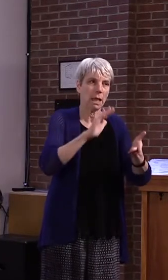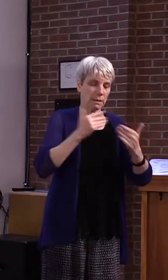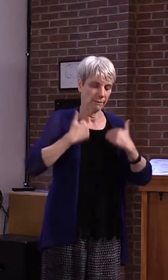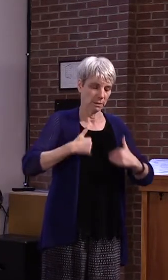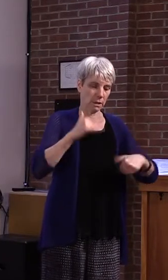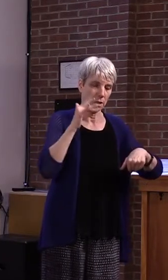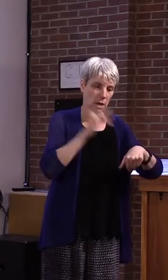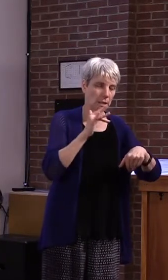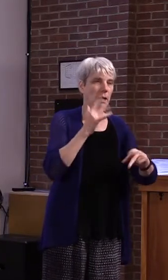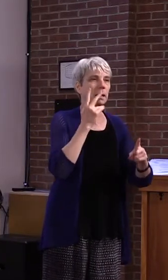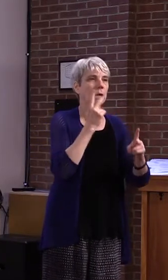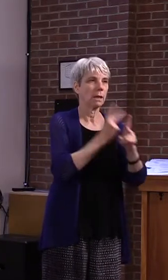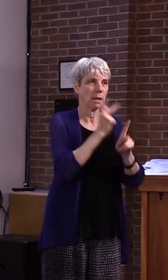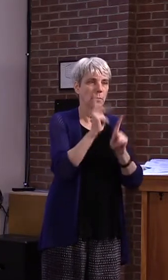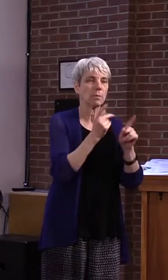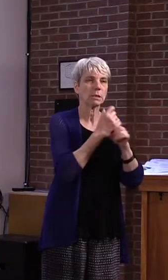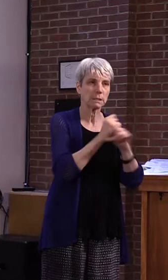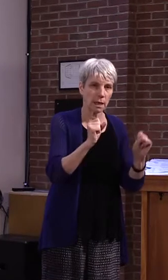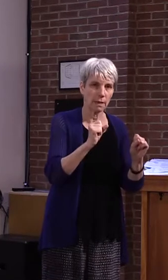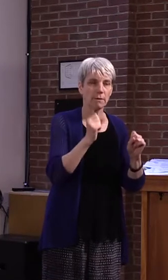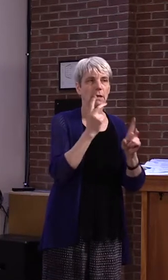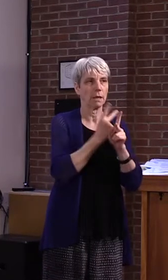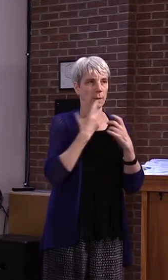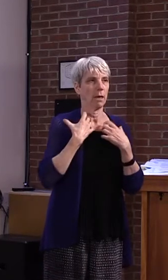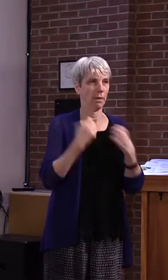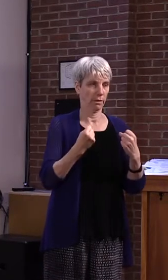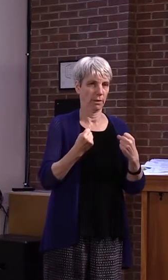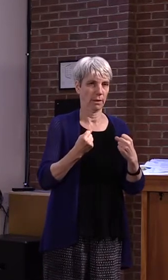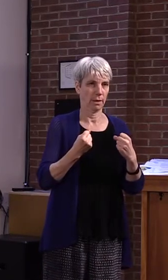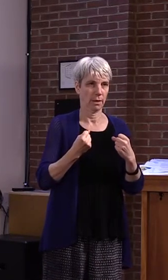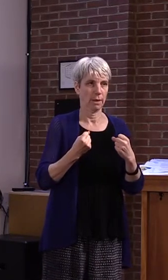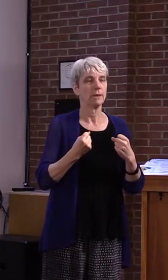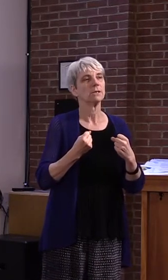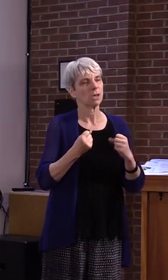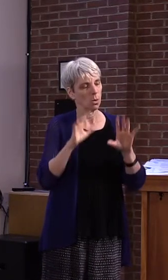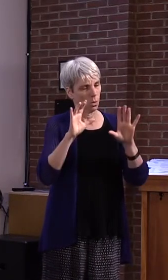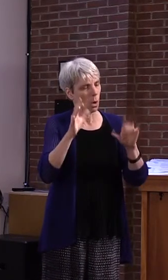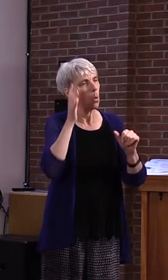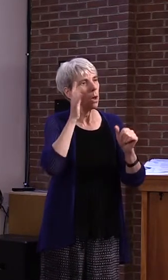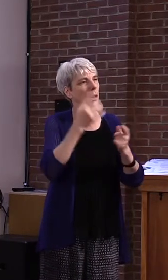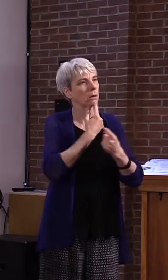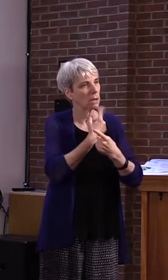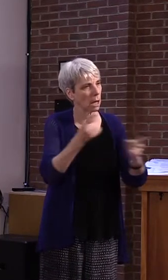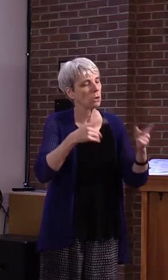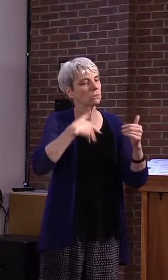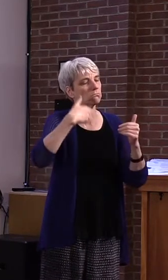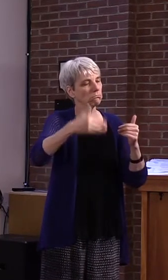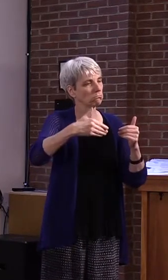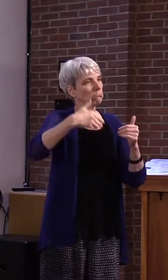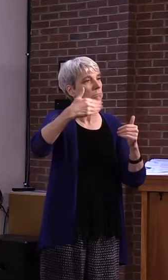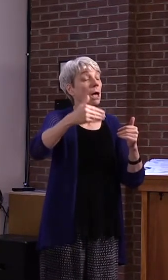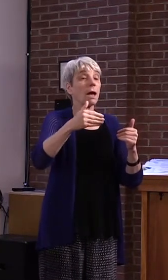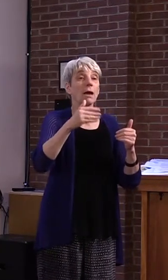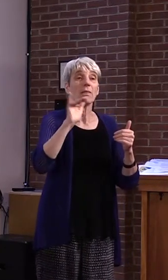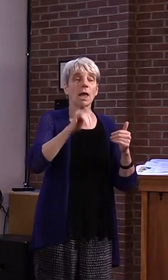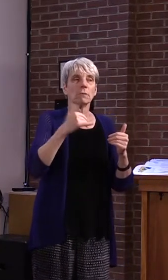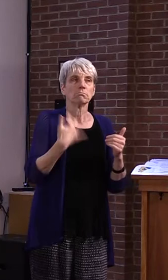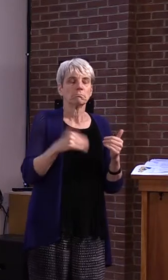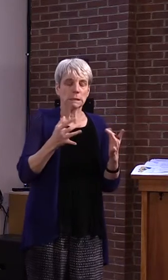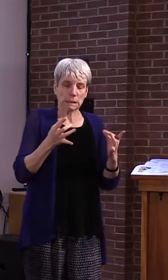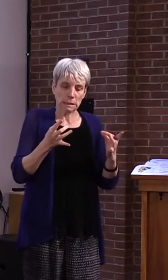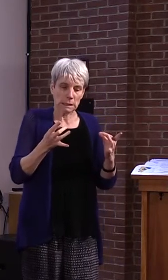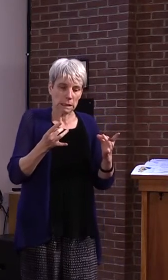So I still stay tuned. This is a very very